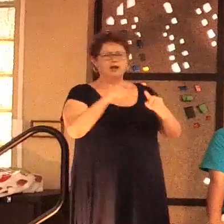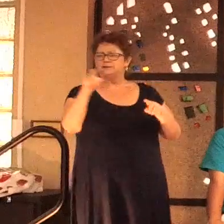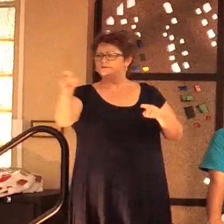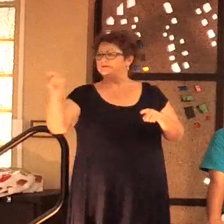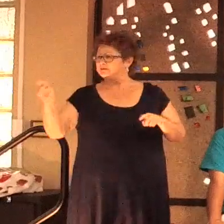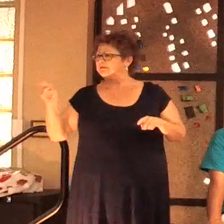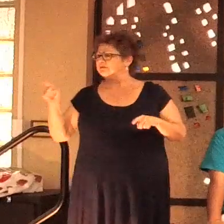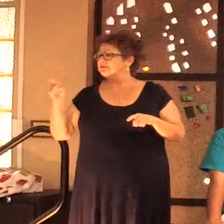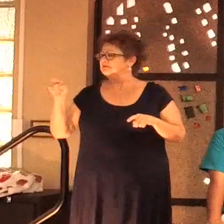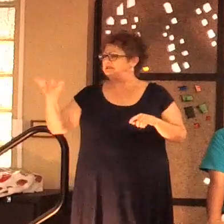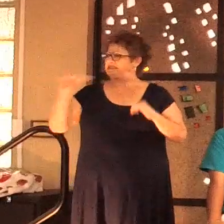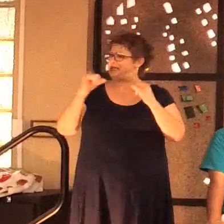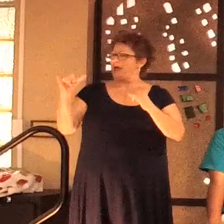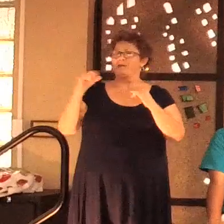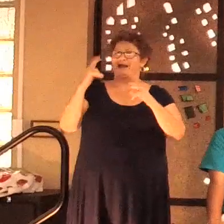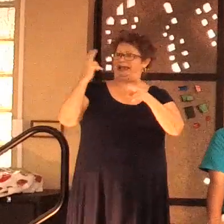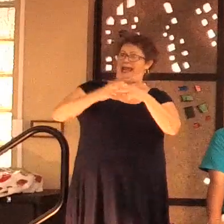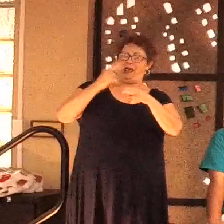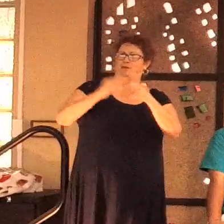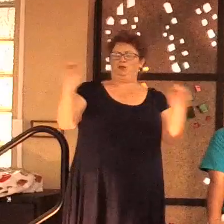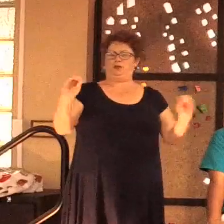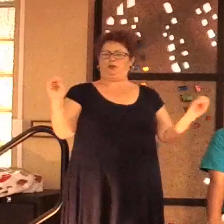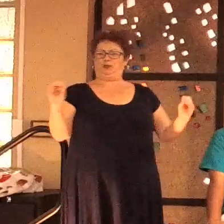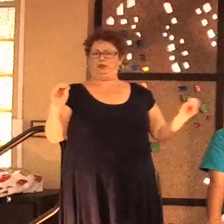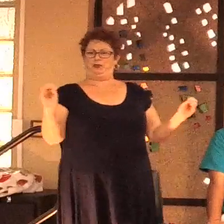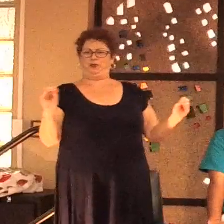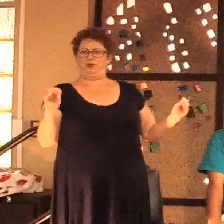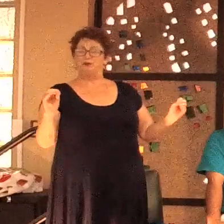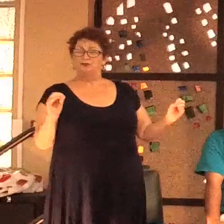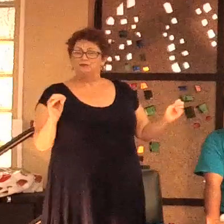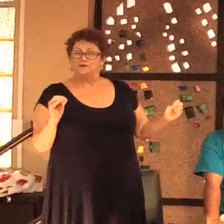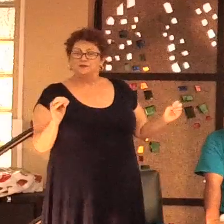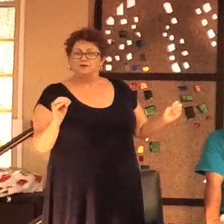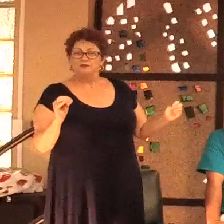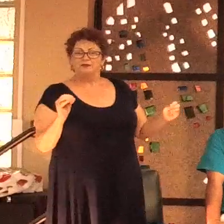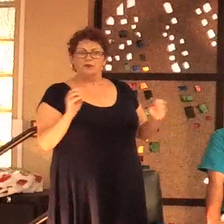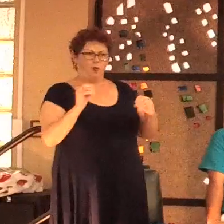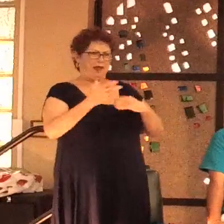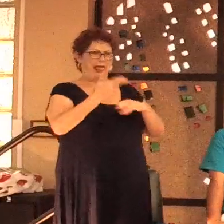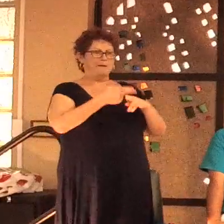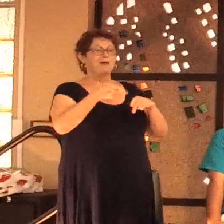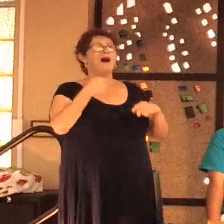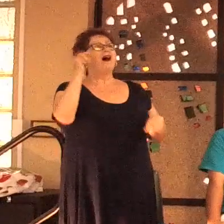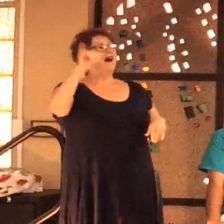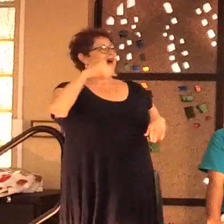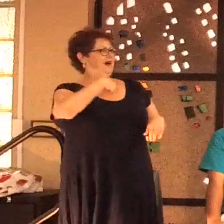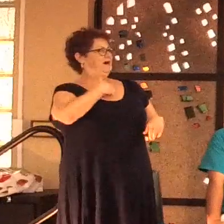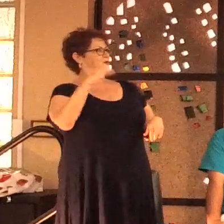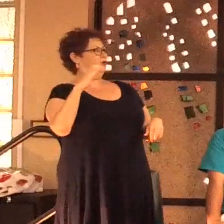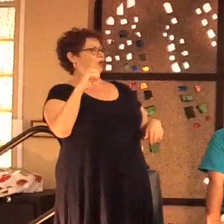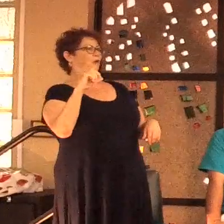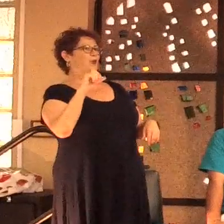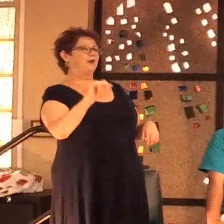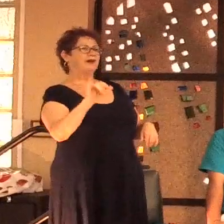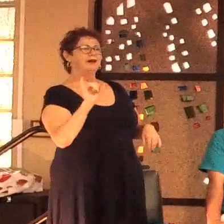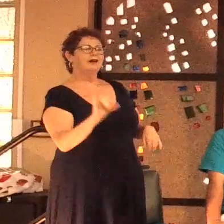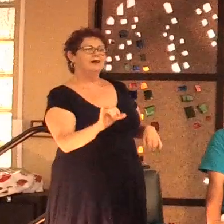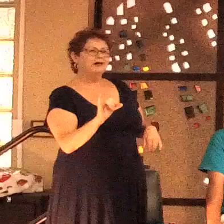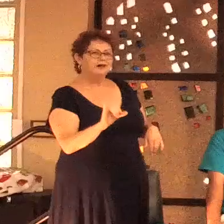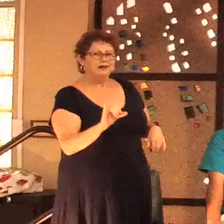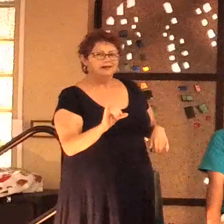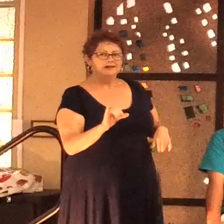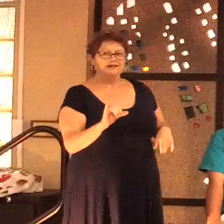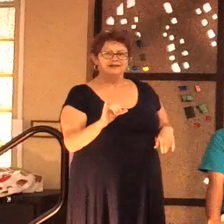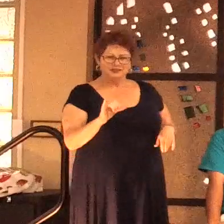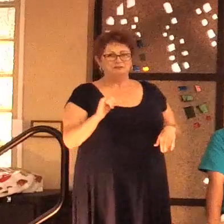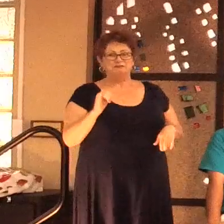and sisters or friends who are out there that are seeing. That there sometimes they have no names. They have no names, but when I say